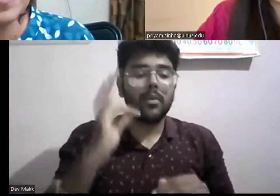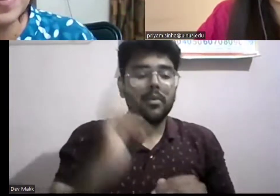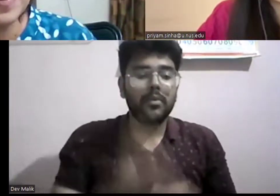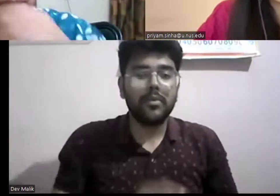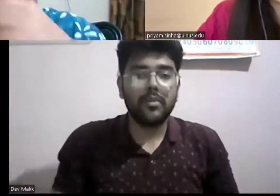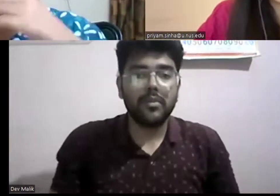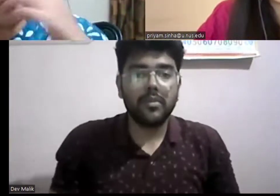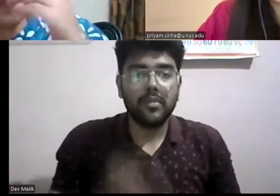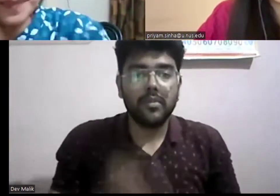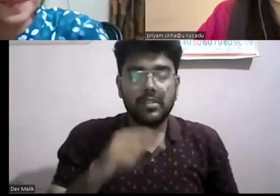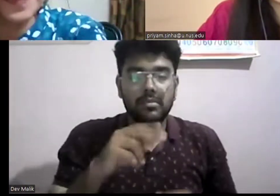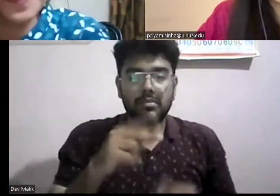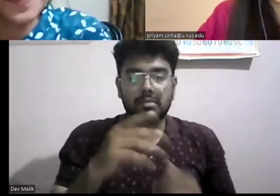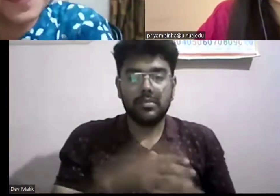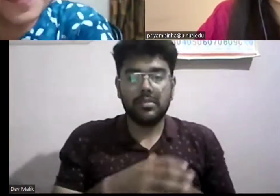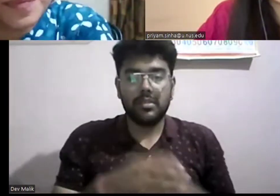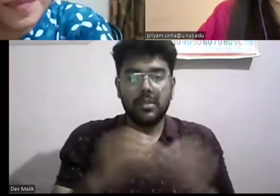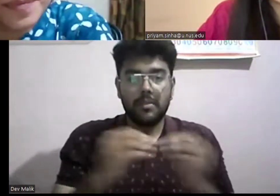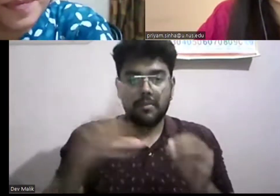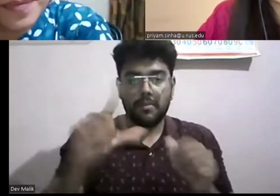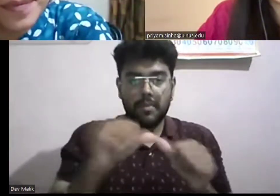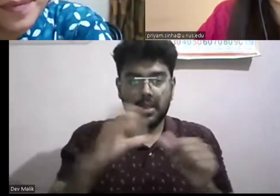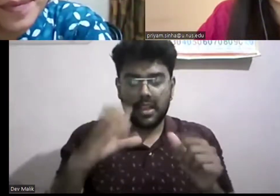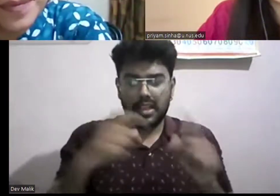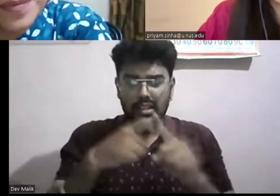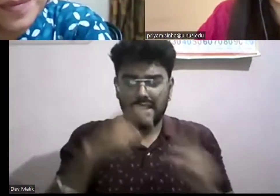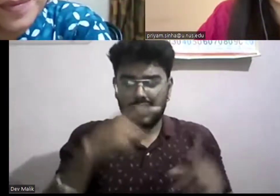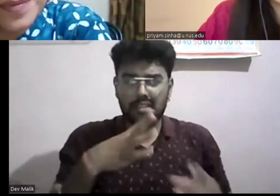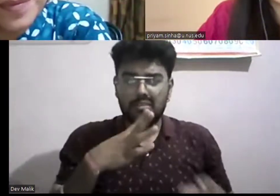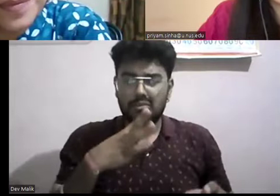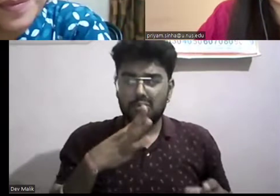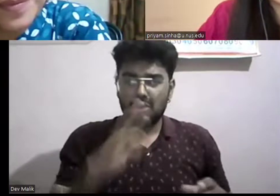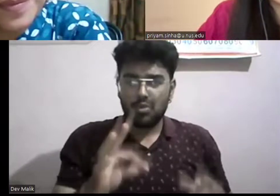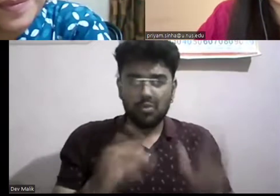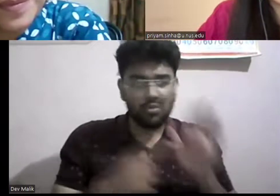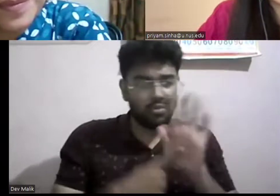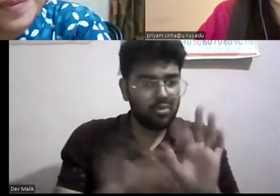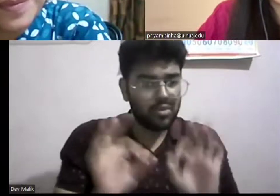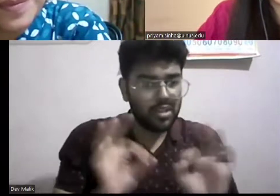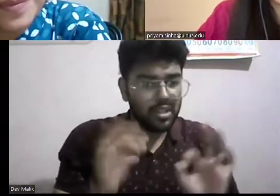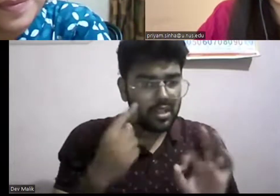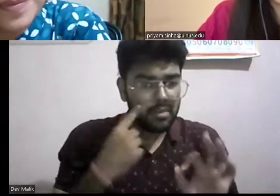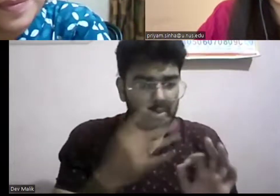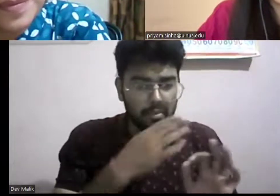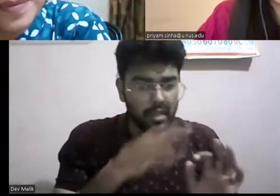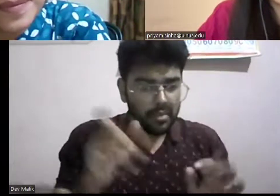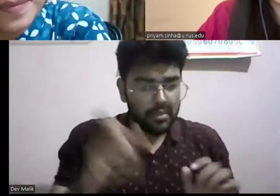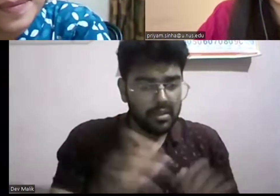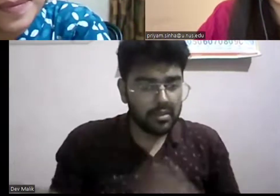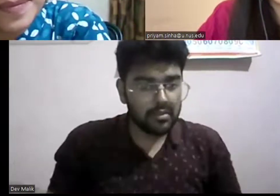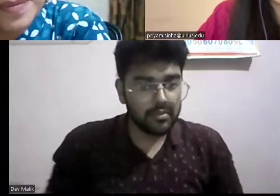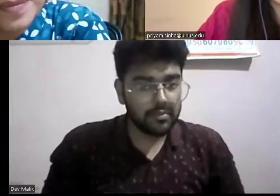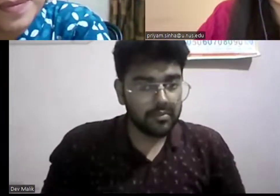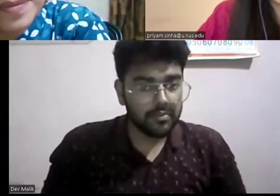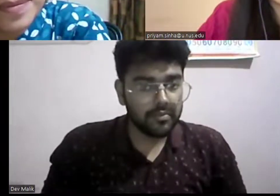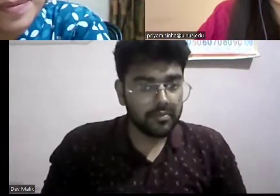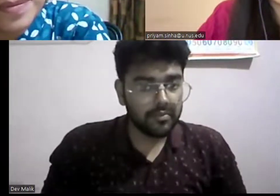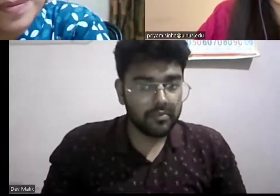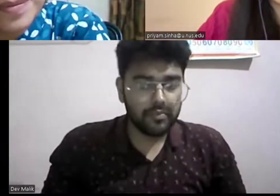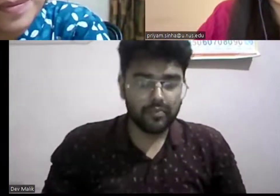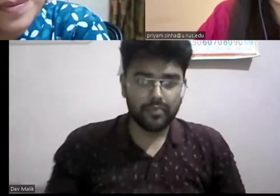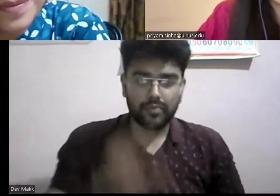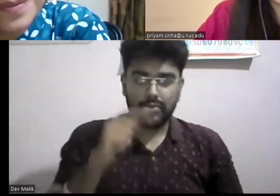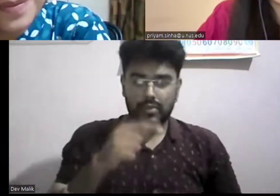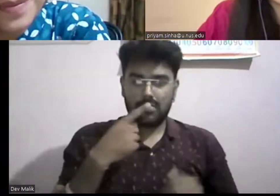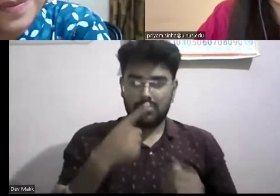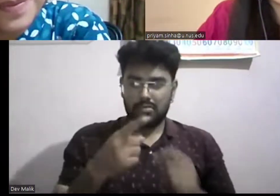we mean that black is not a true representation of a blind person. I mean, is this what